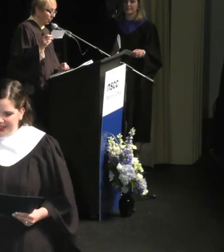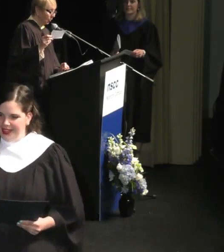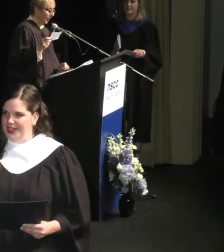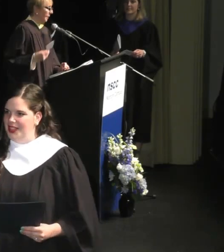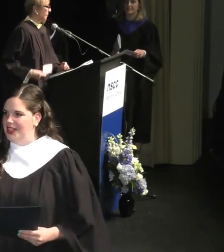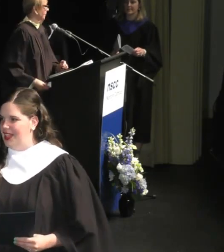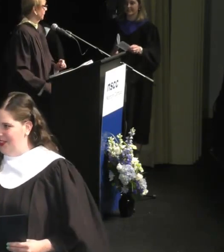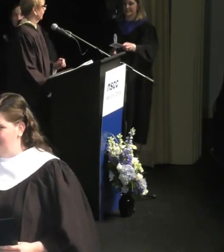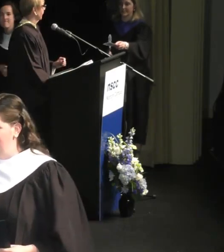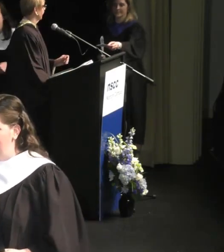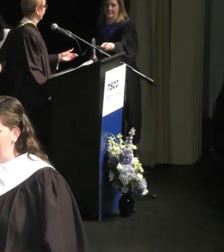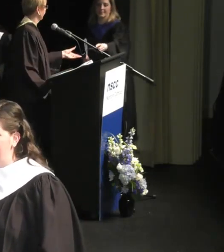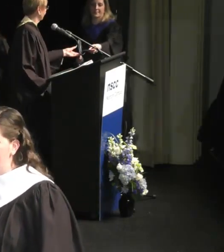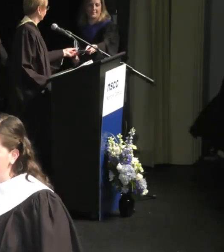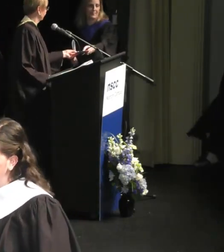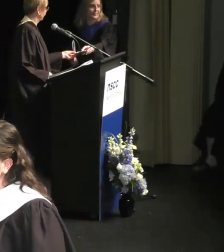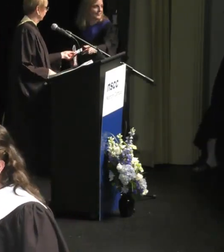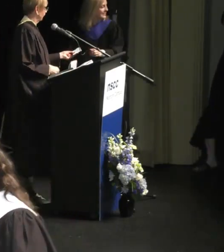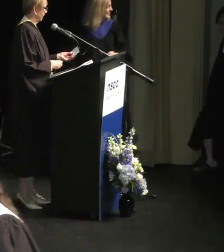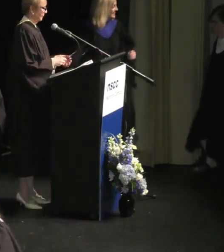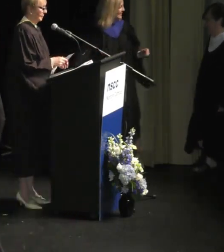Erica Curry.